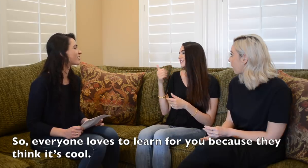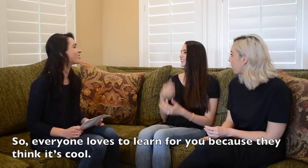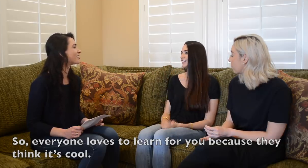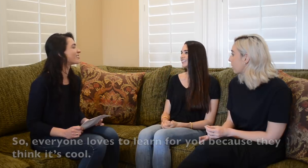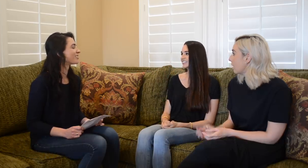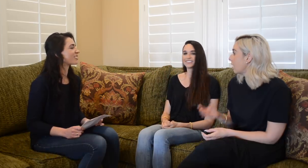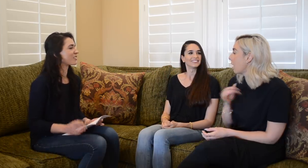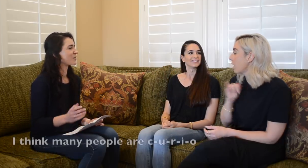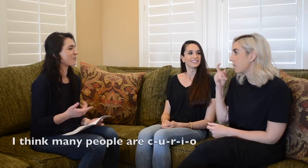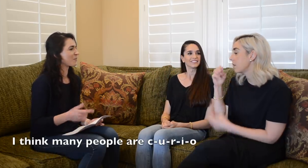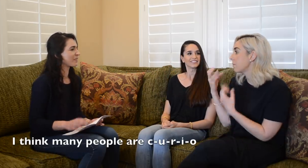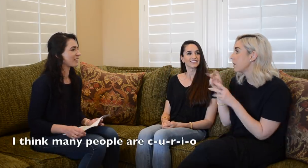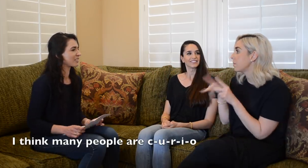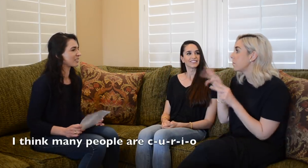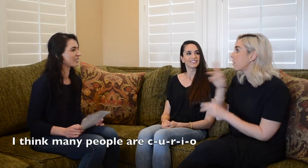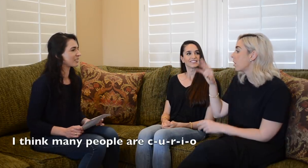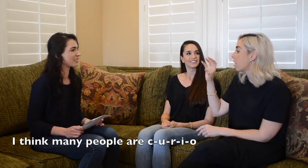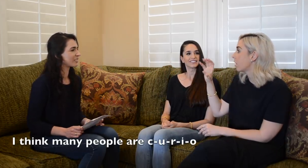cool. I think many people are